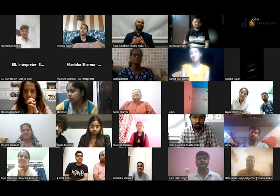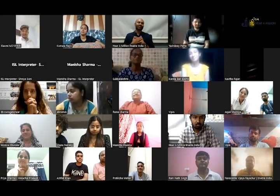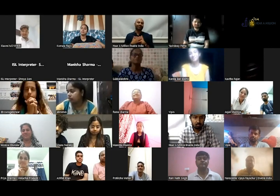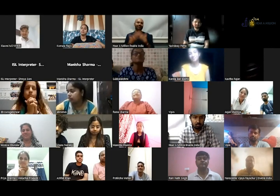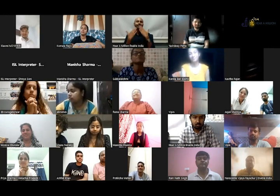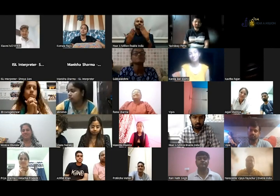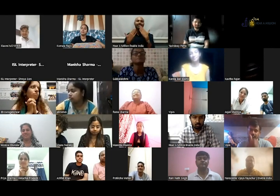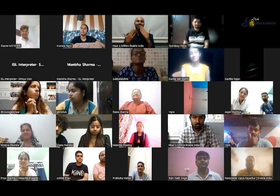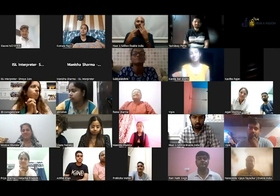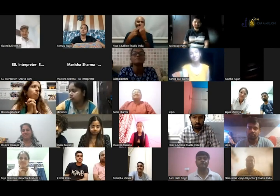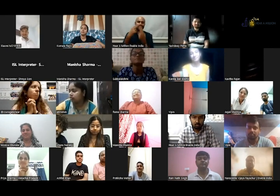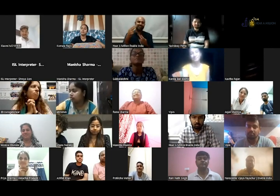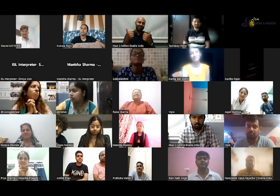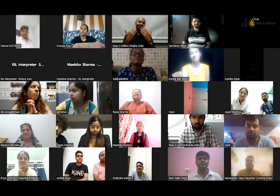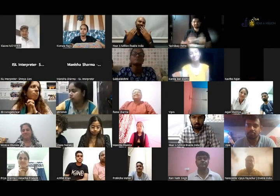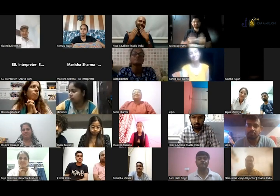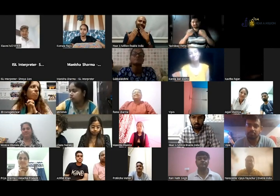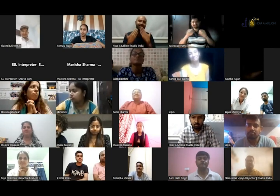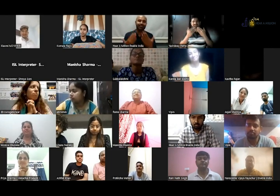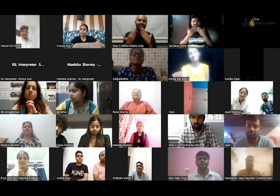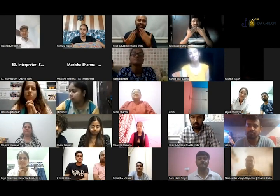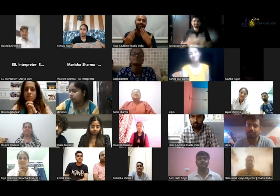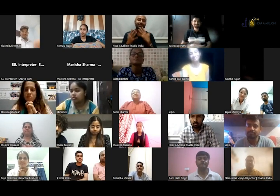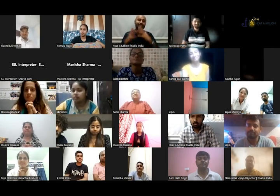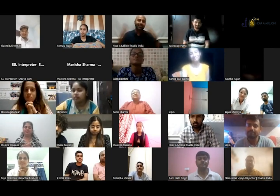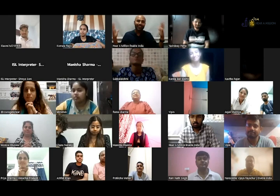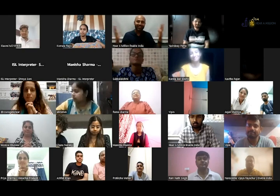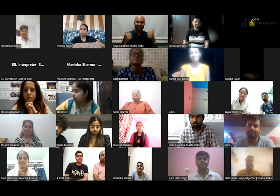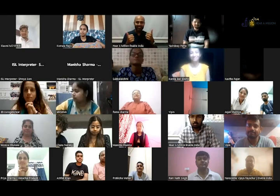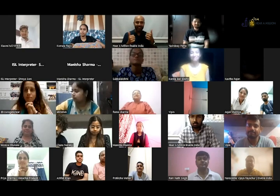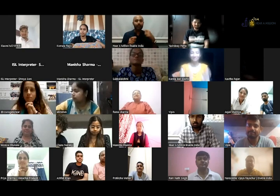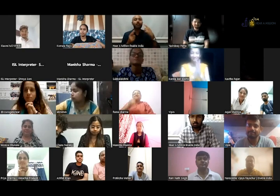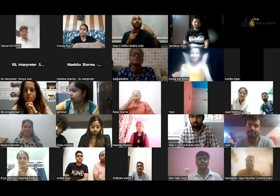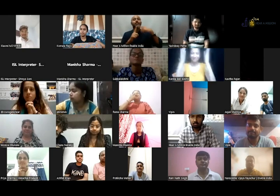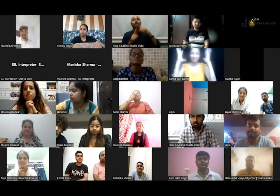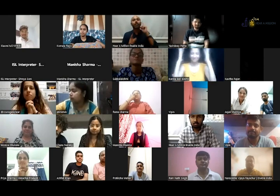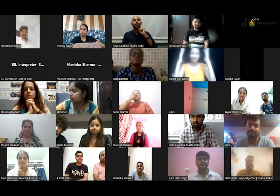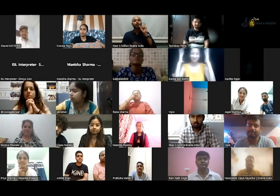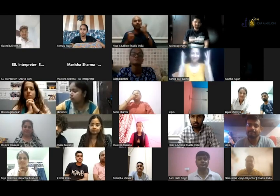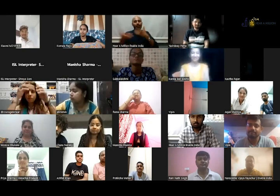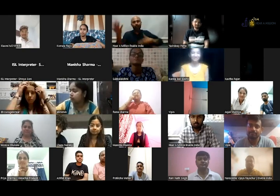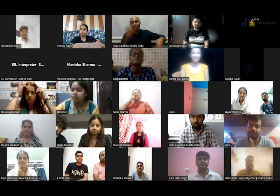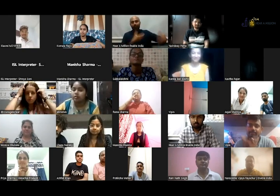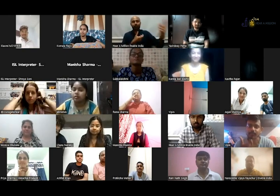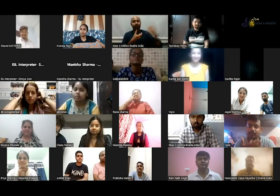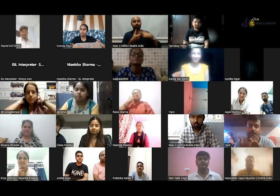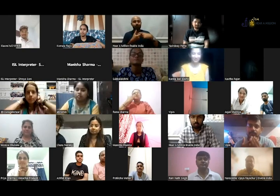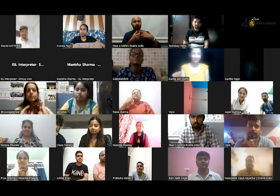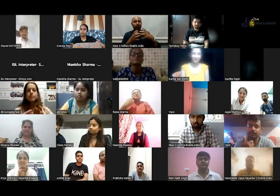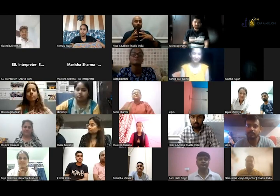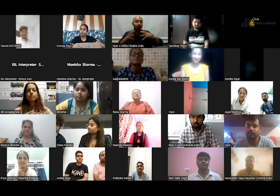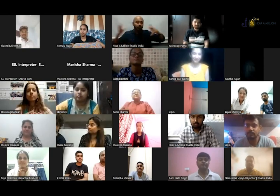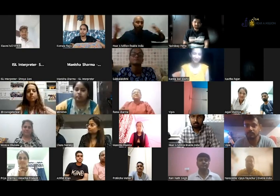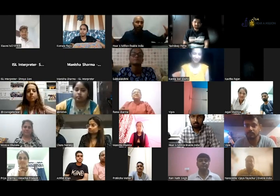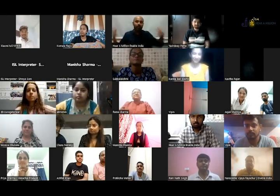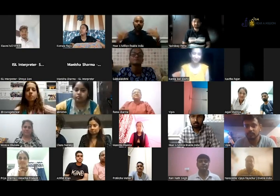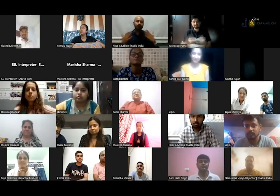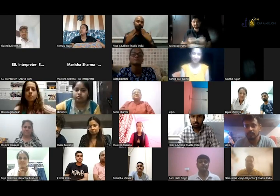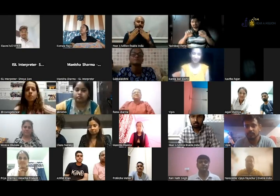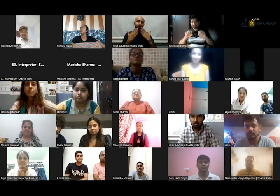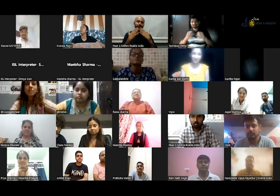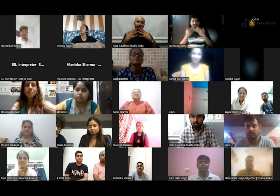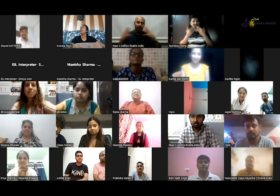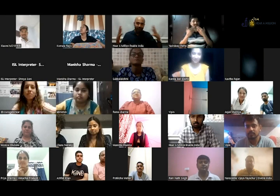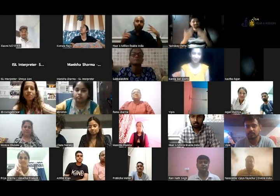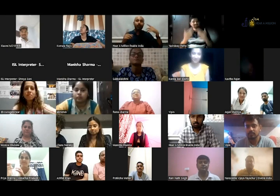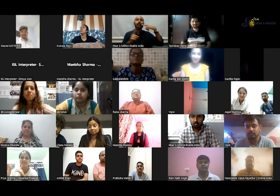And I met all of you, and I know all of you because of Tushar here. Thank you so much, Yashdeep, for being here today. And